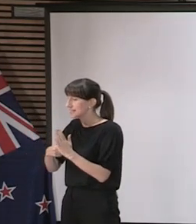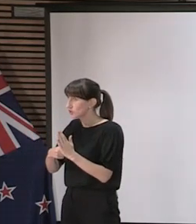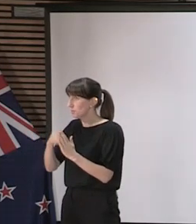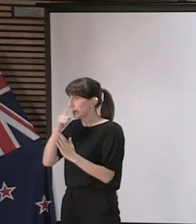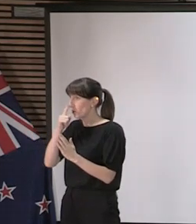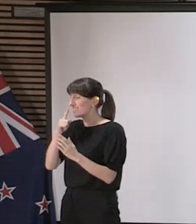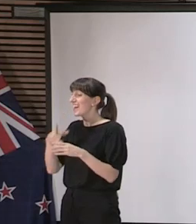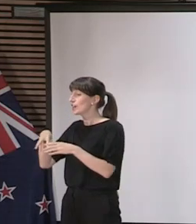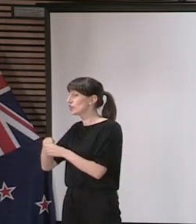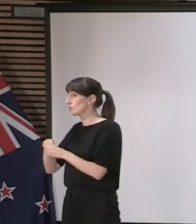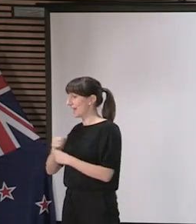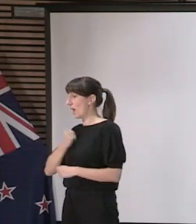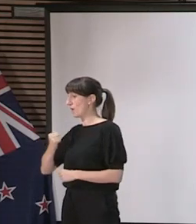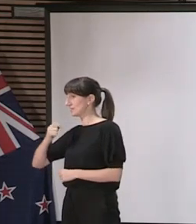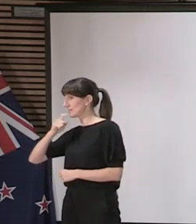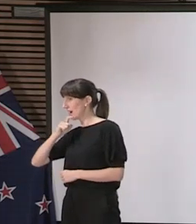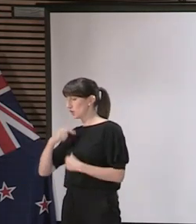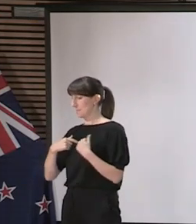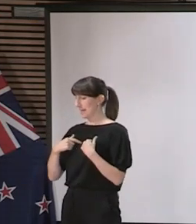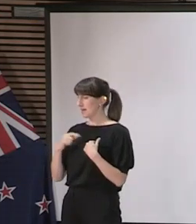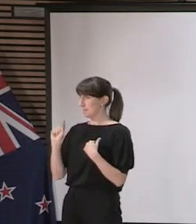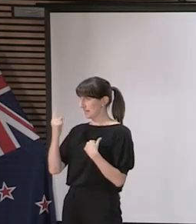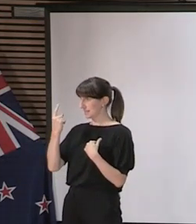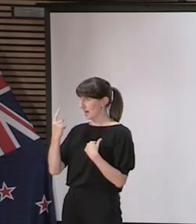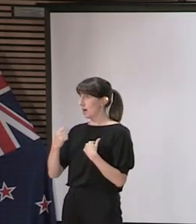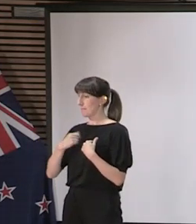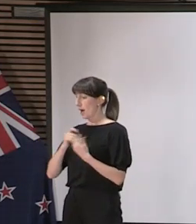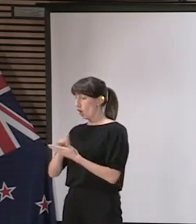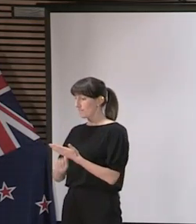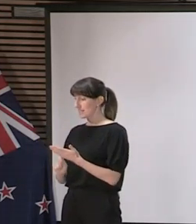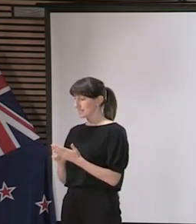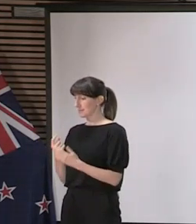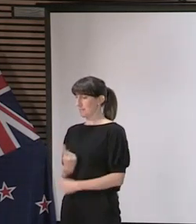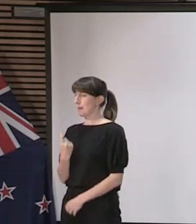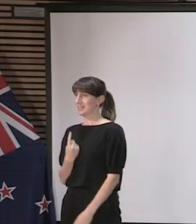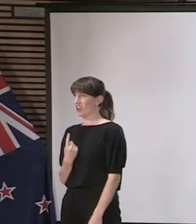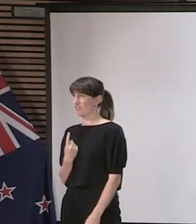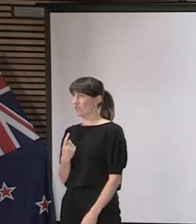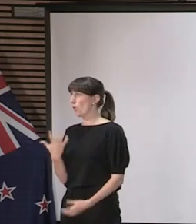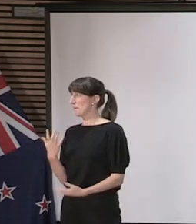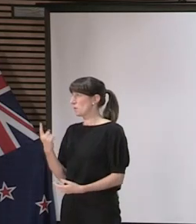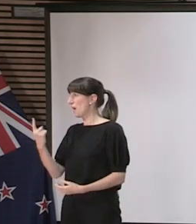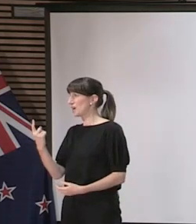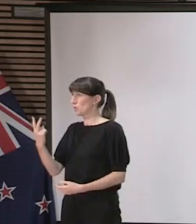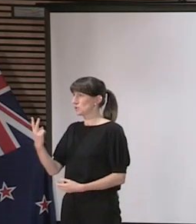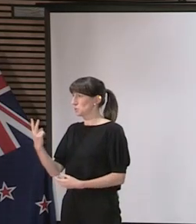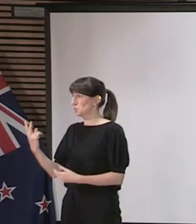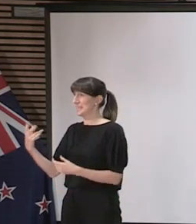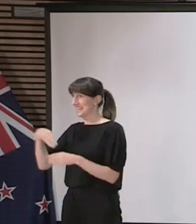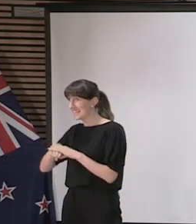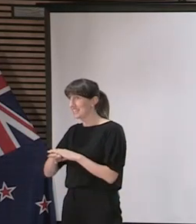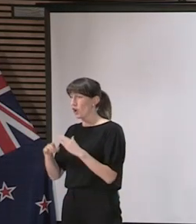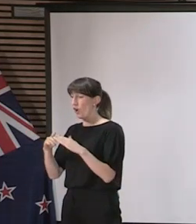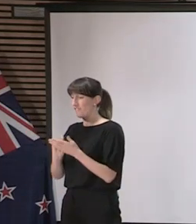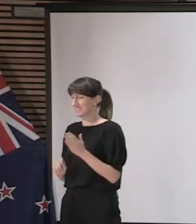parliamentary staff. So ministers like me, I'll be in my office by myself, or maybe with one or two others. All my staff will continue to work from home